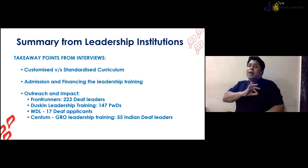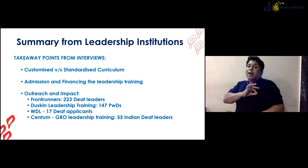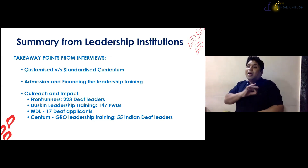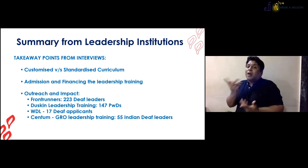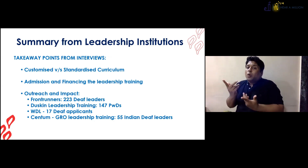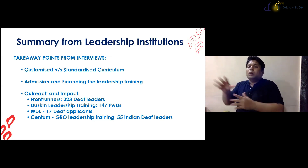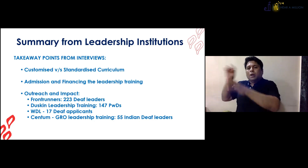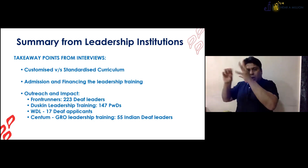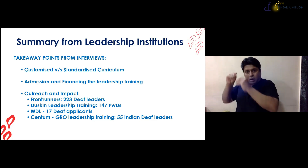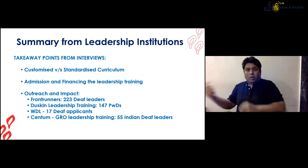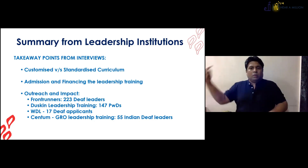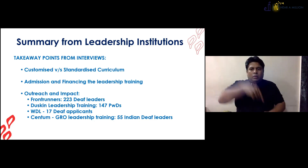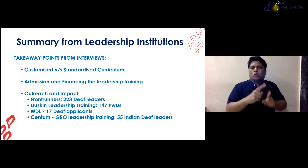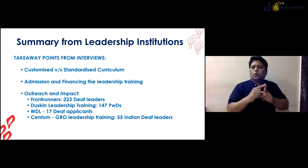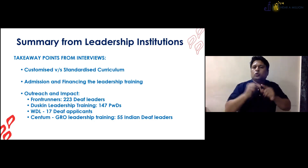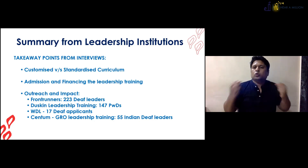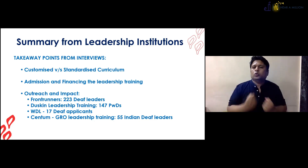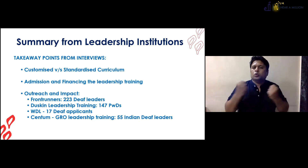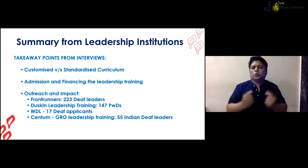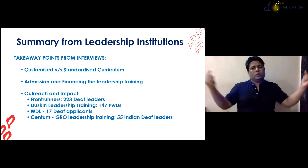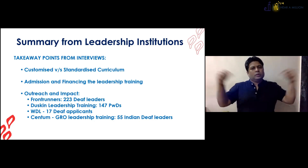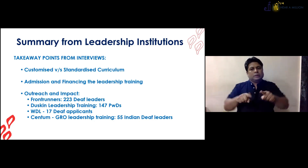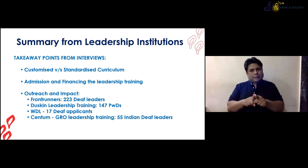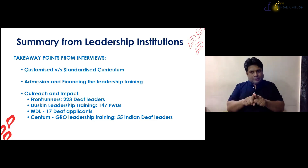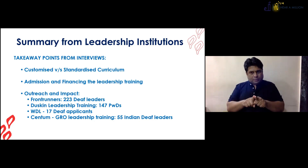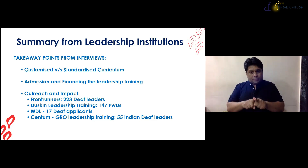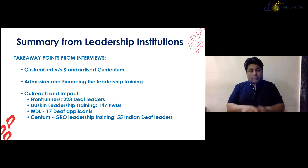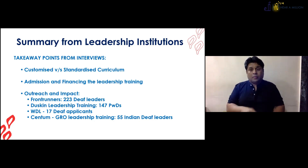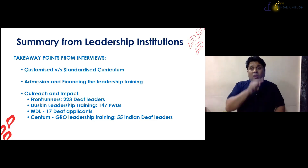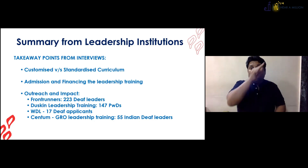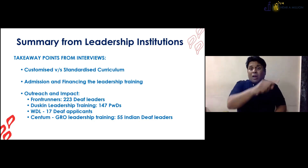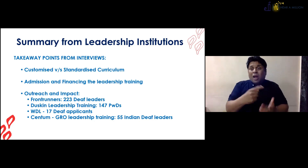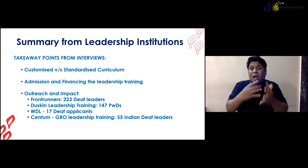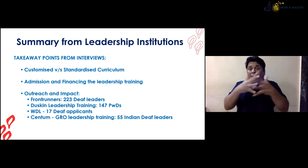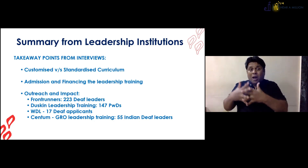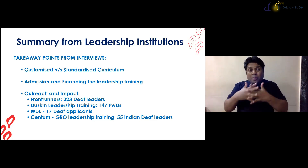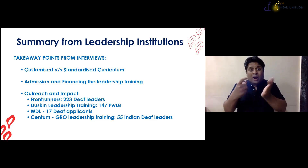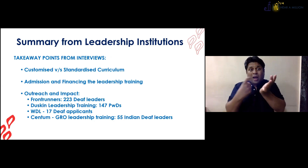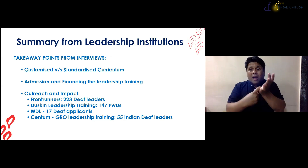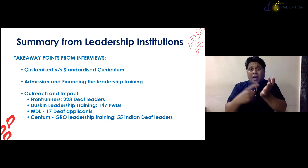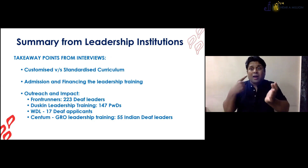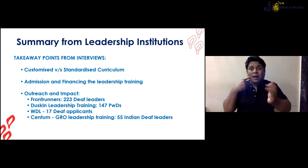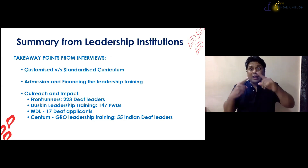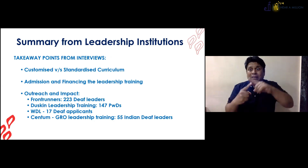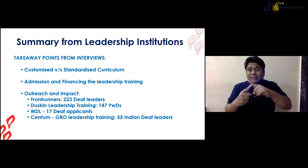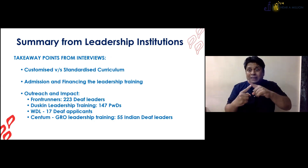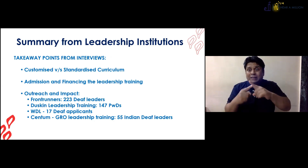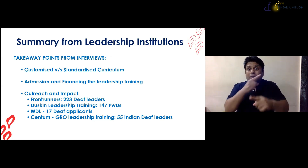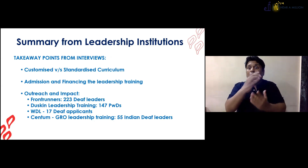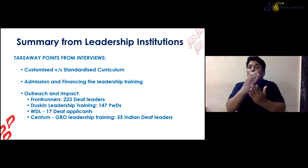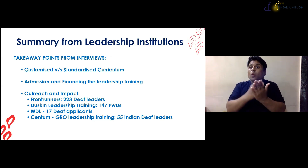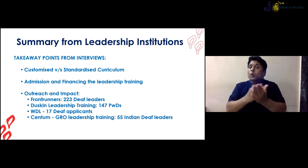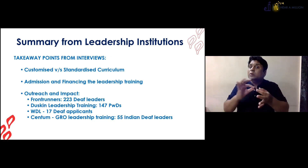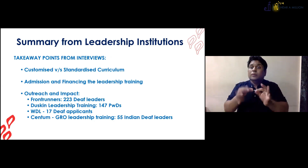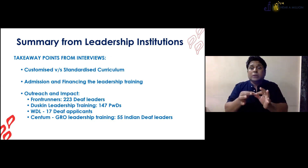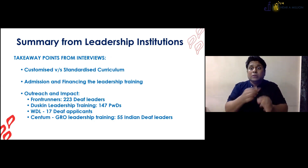in those particular courses over there. Similarly in Japan, that also I will do. So it's a similar pattern there. But in America, in